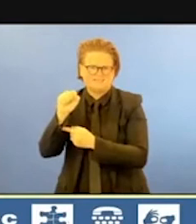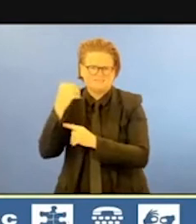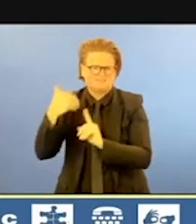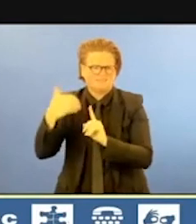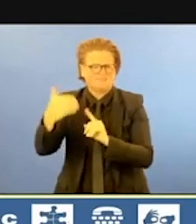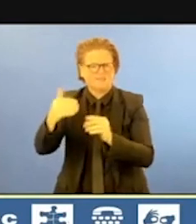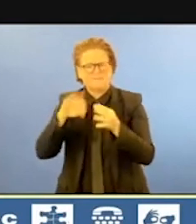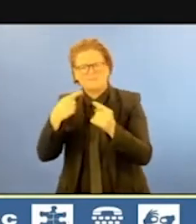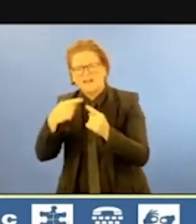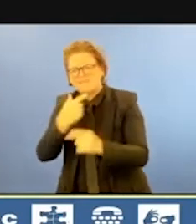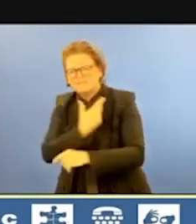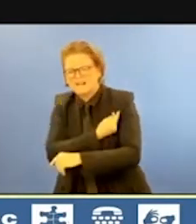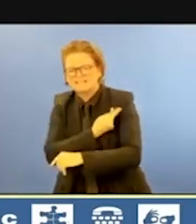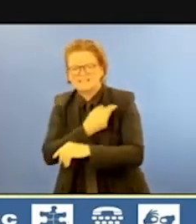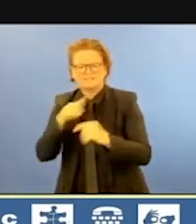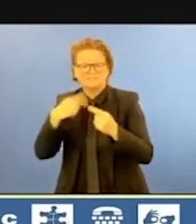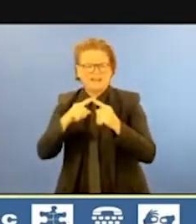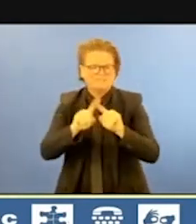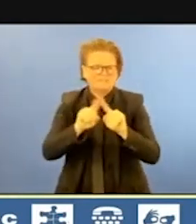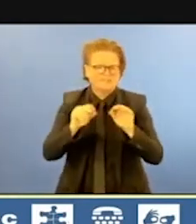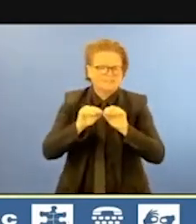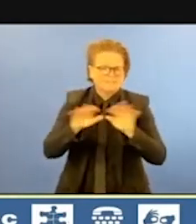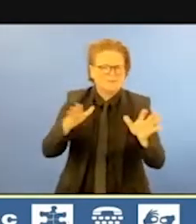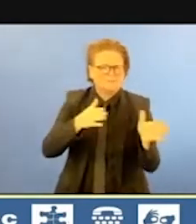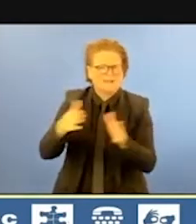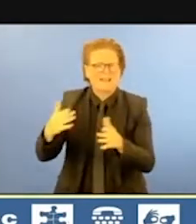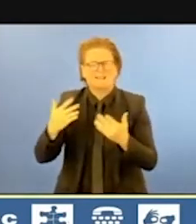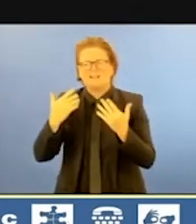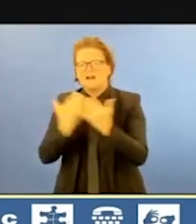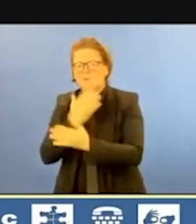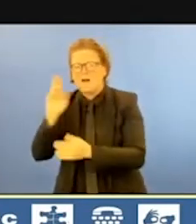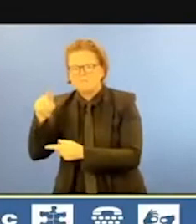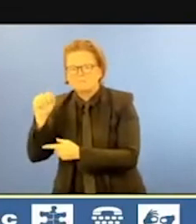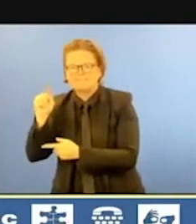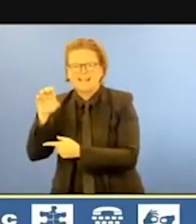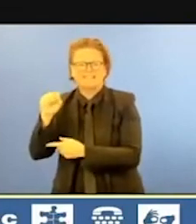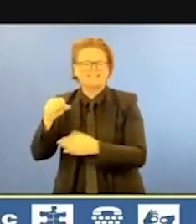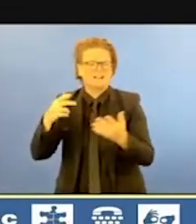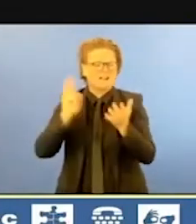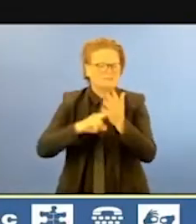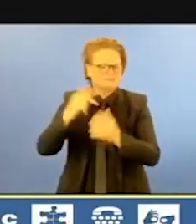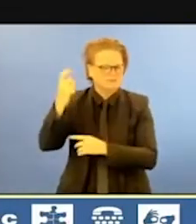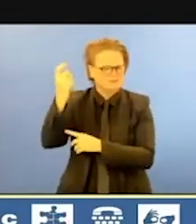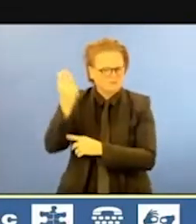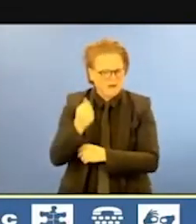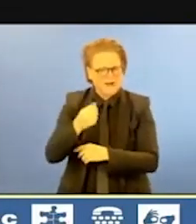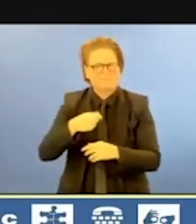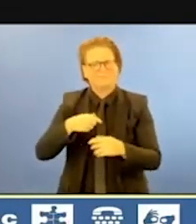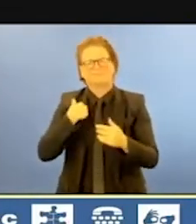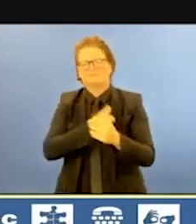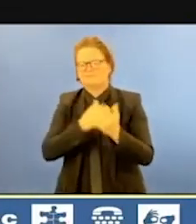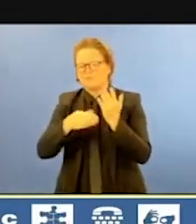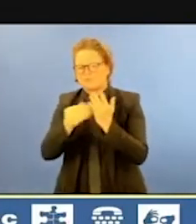new and evolving things happening, please do sign up for that. you can go to the bottom of our